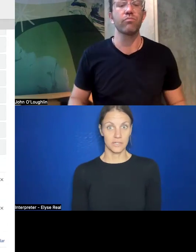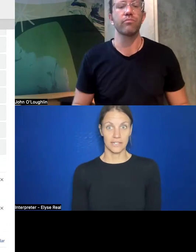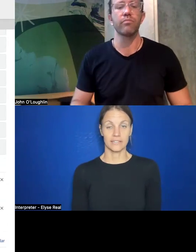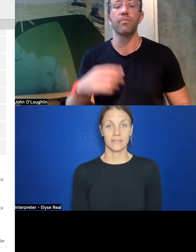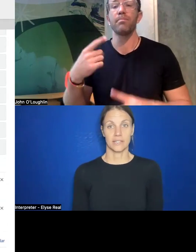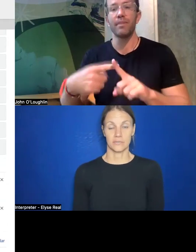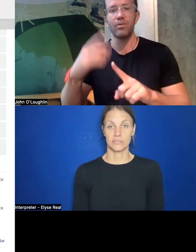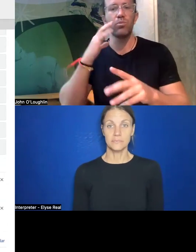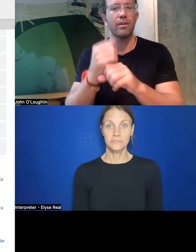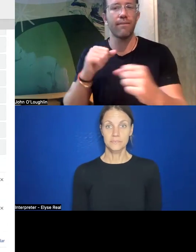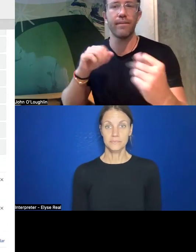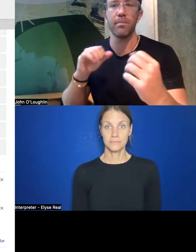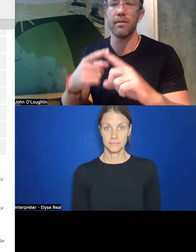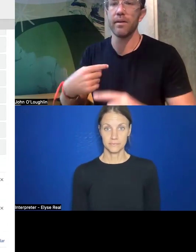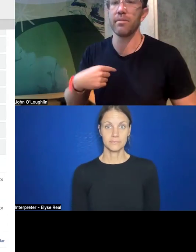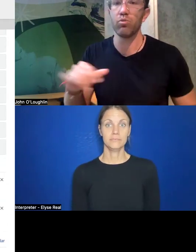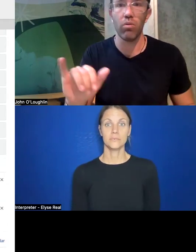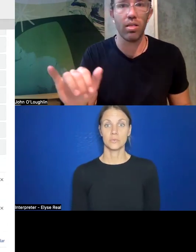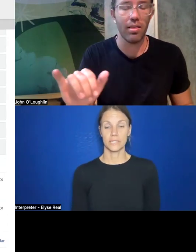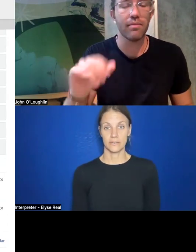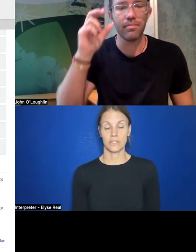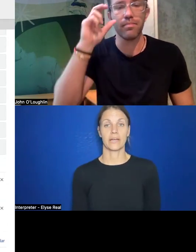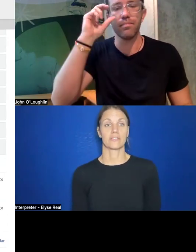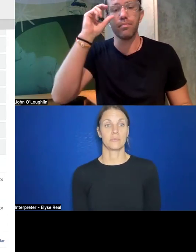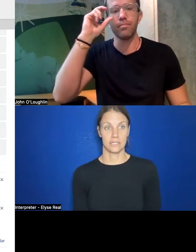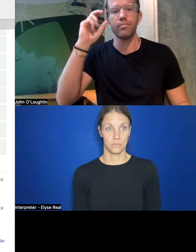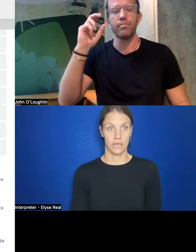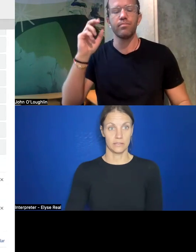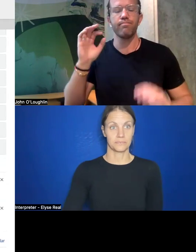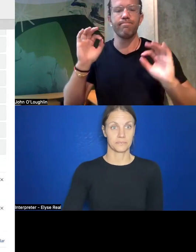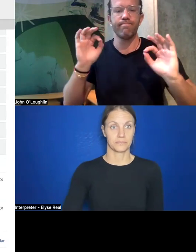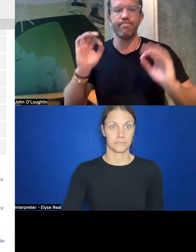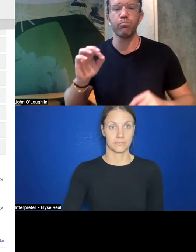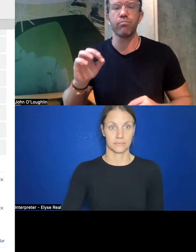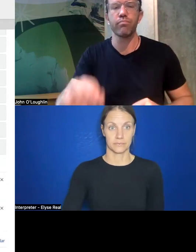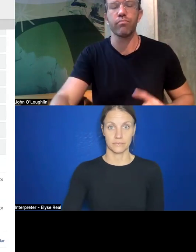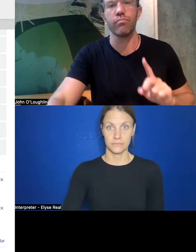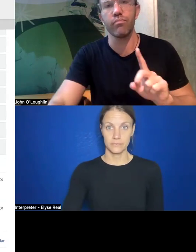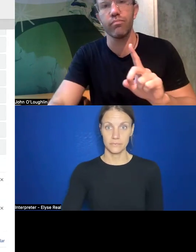just one, several. You'll be getting feedback from me as well.